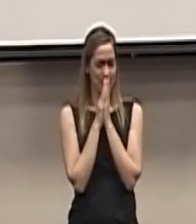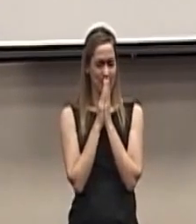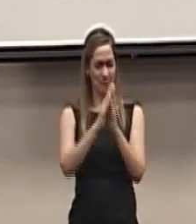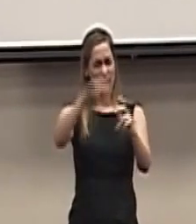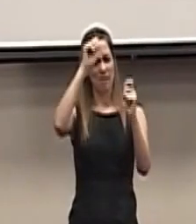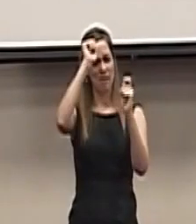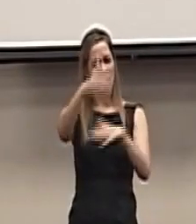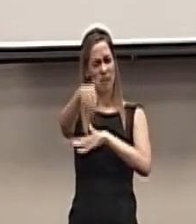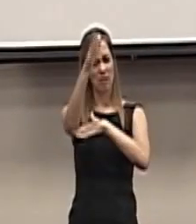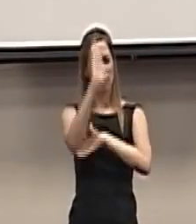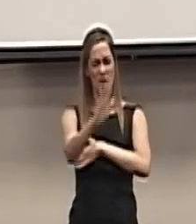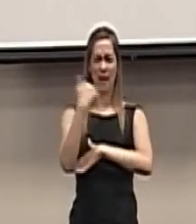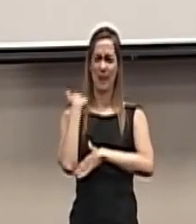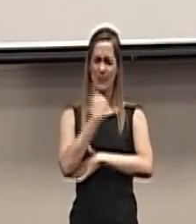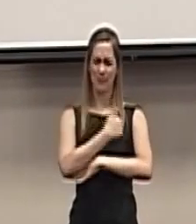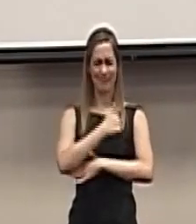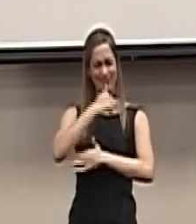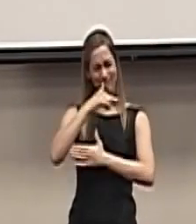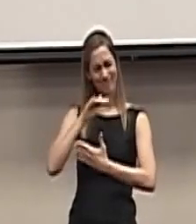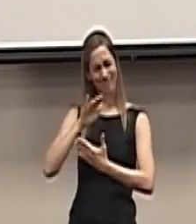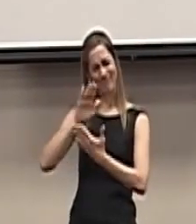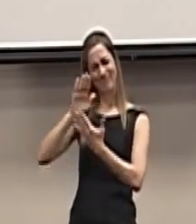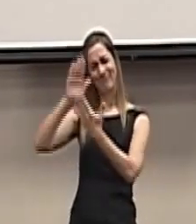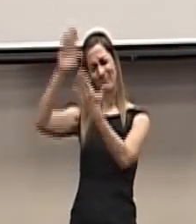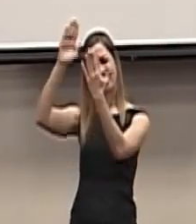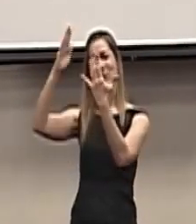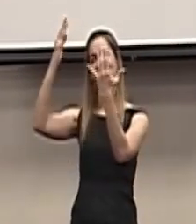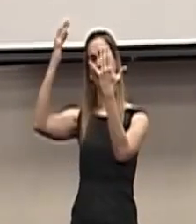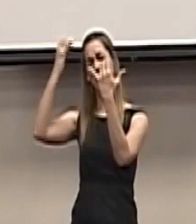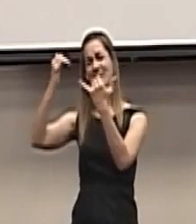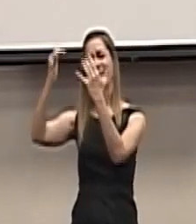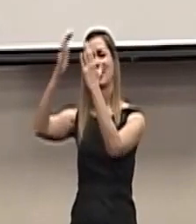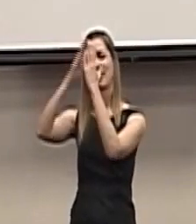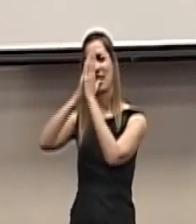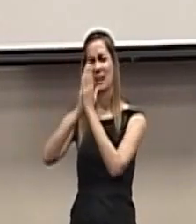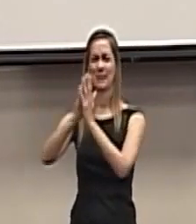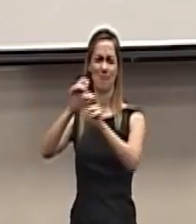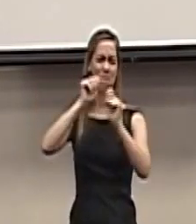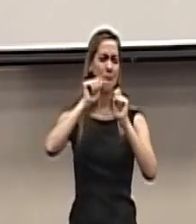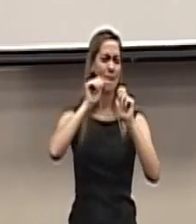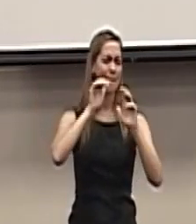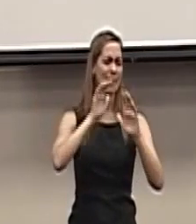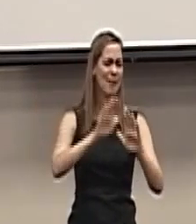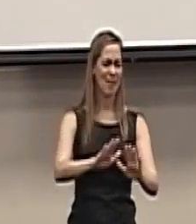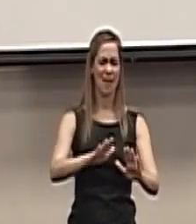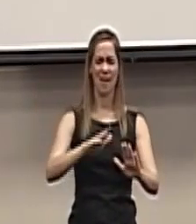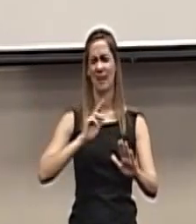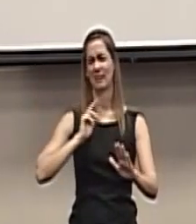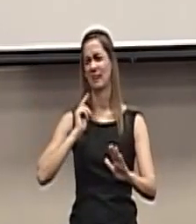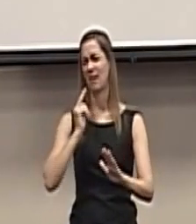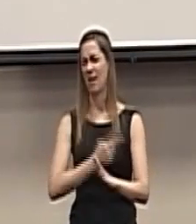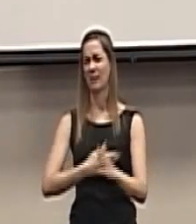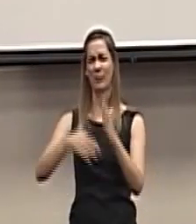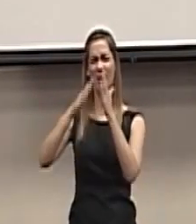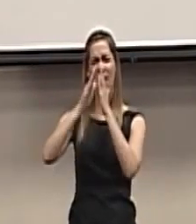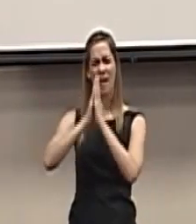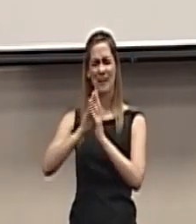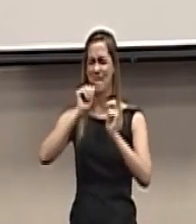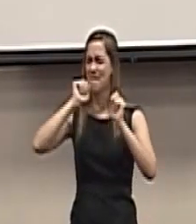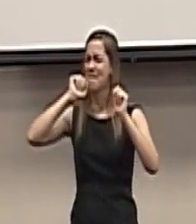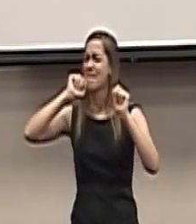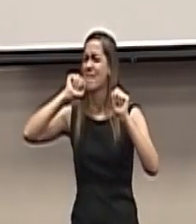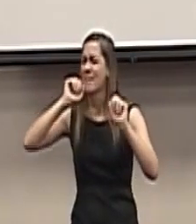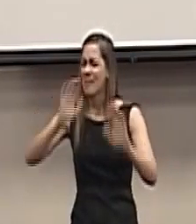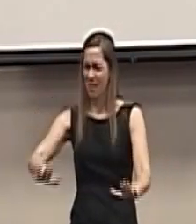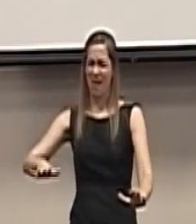Father God, we come before you today, and we ask that you would bless us. We ask that you would bless us.